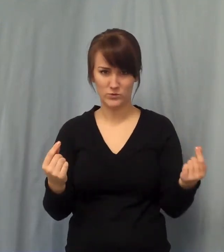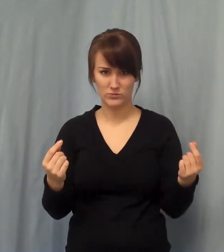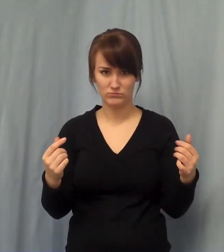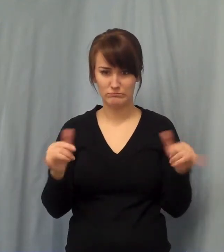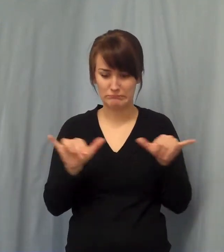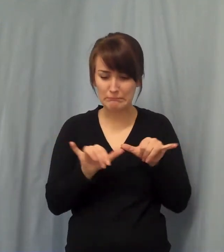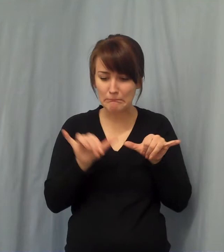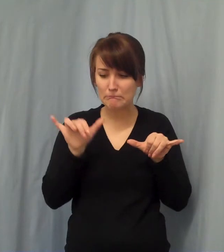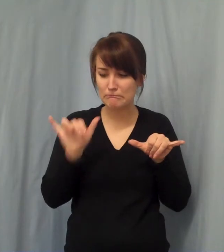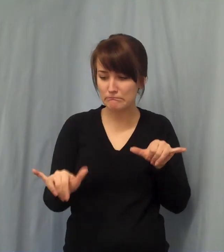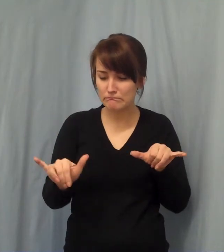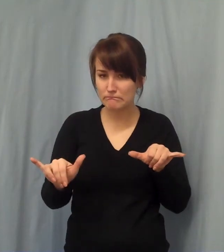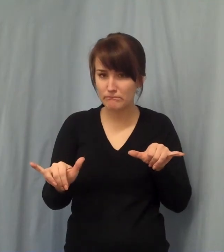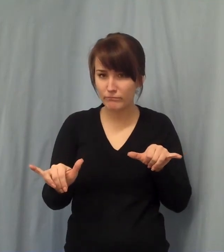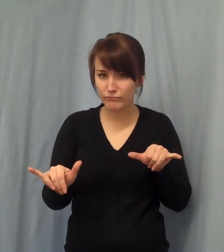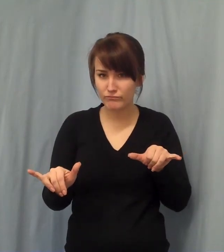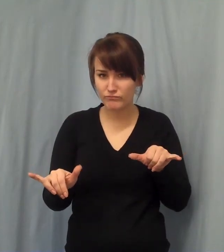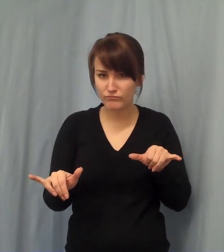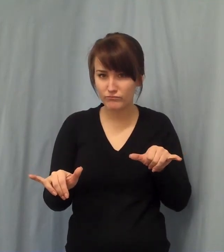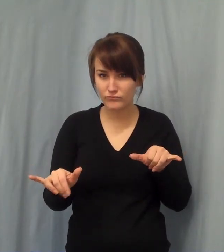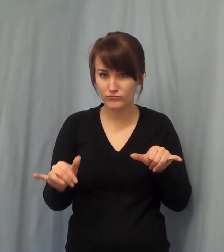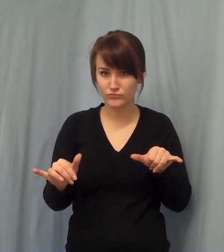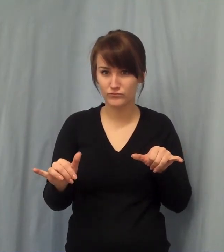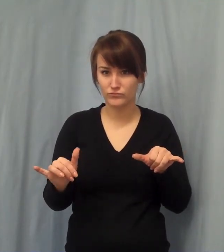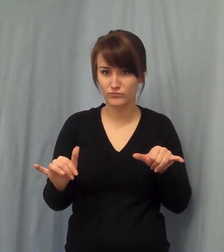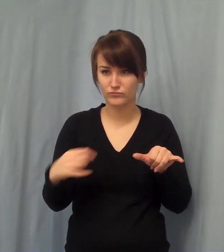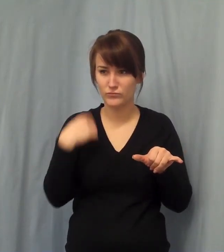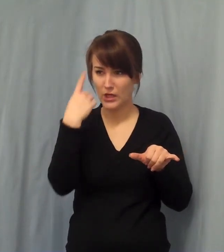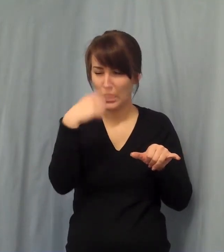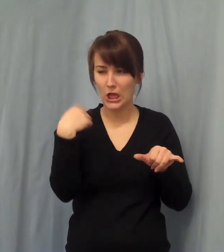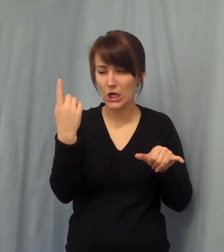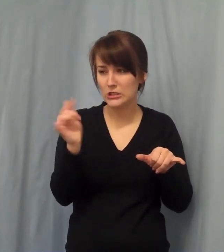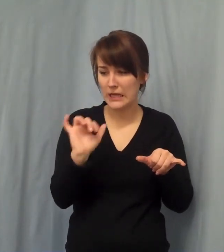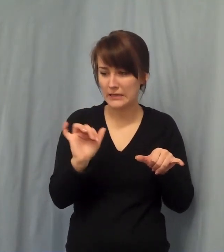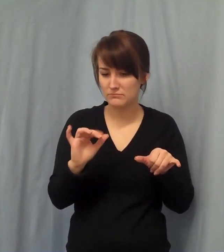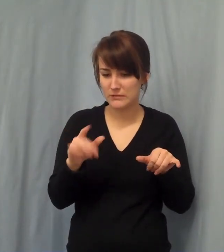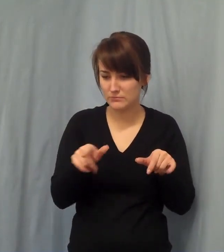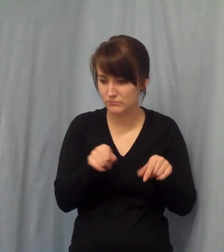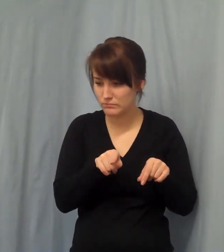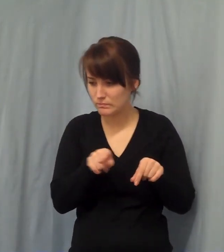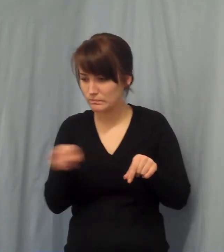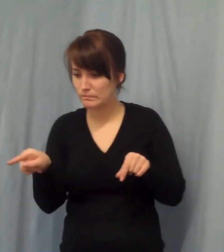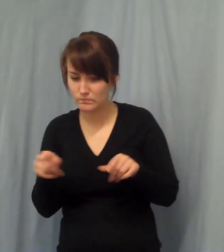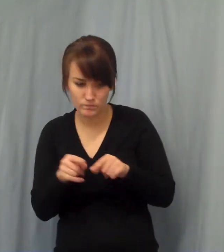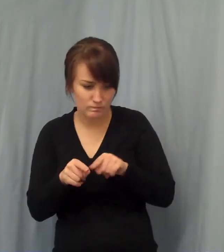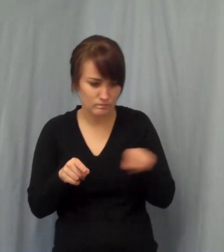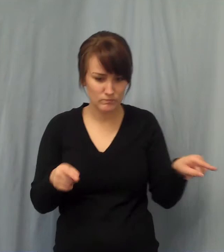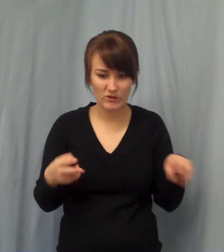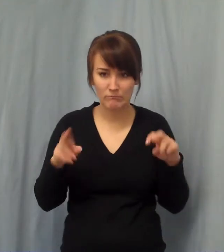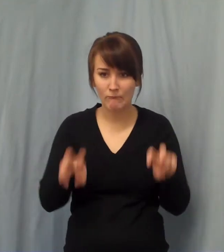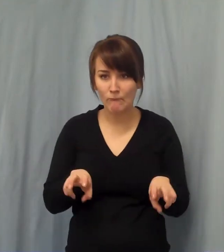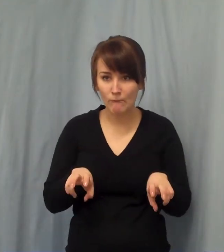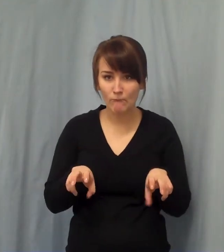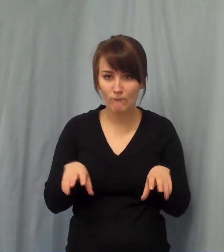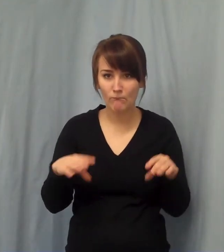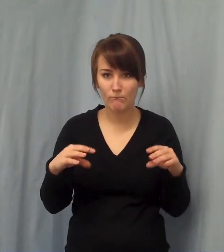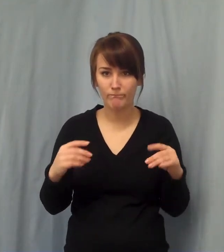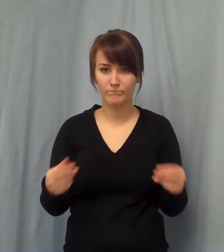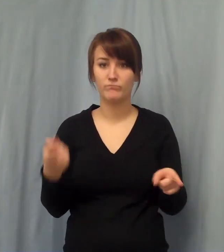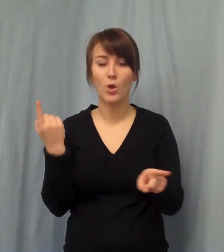Take a look out there. Do they think does it look like they're being pulled one way or another? Or they're just sitting? They're just sitting there, aren't